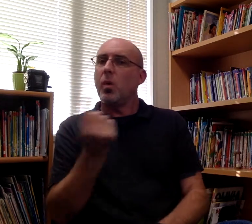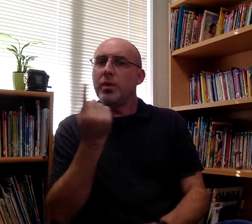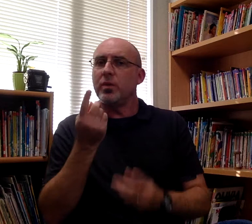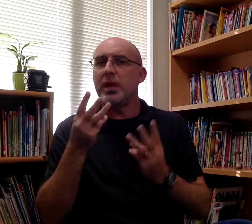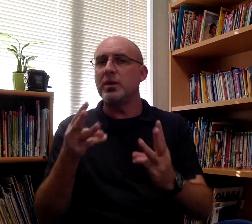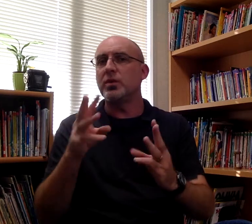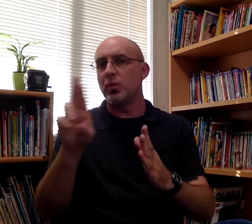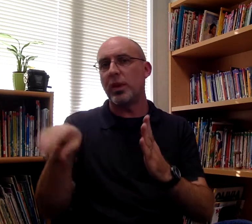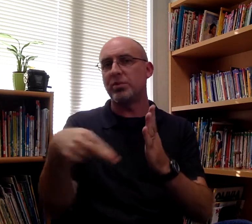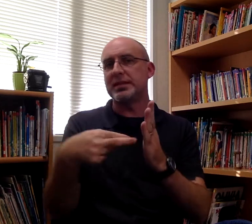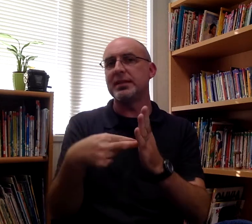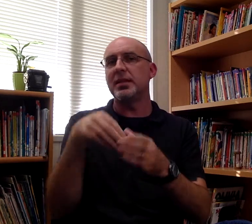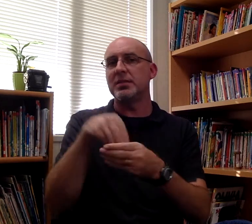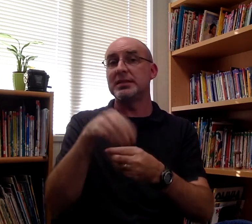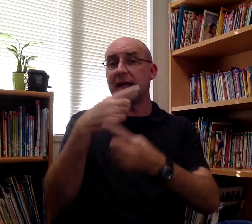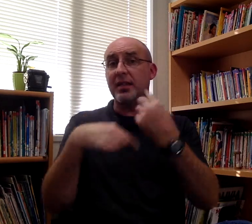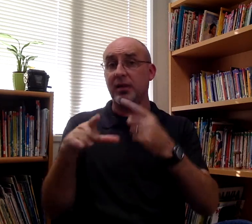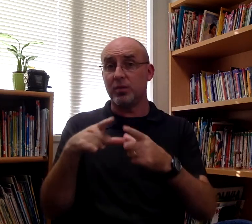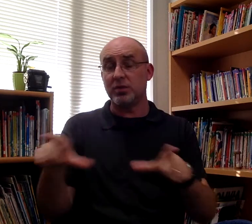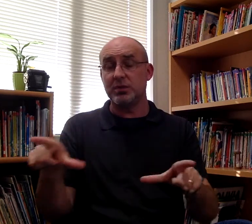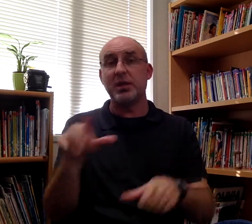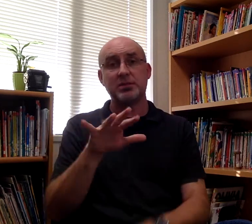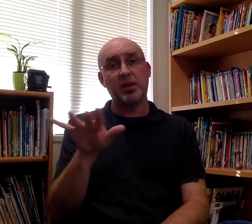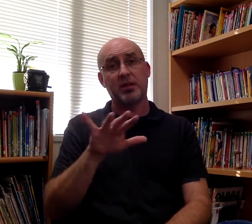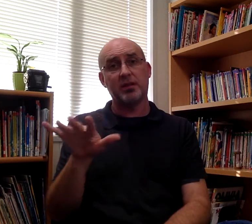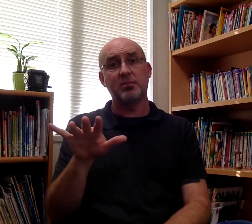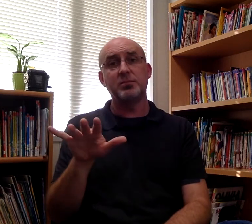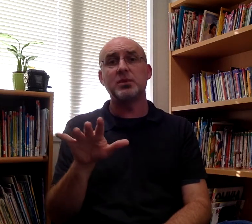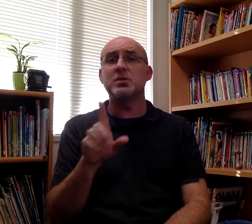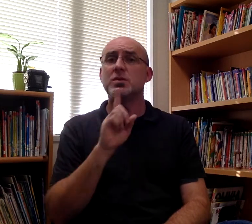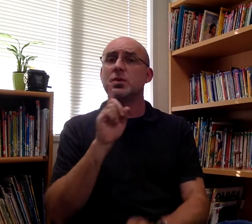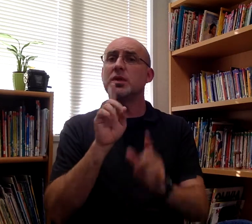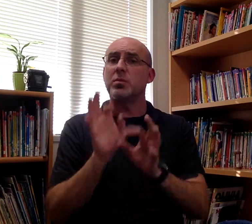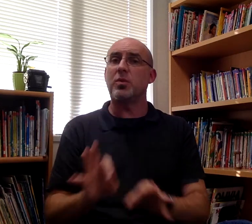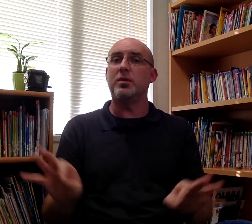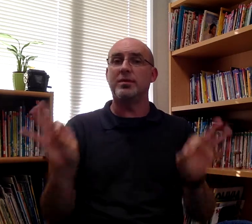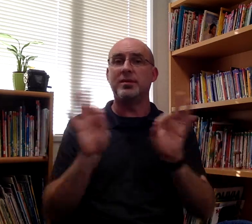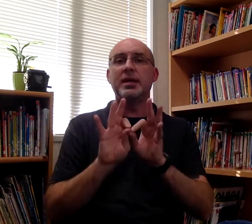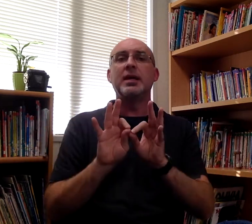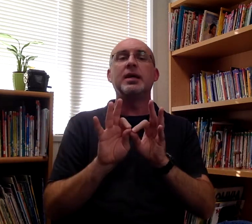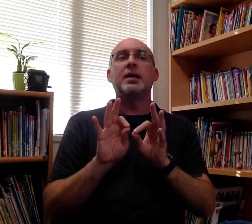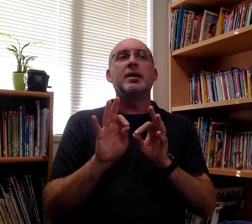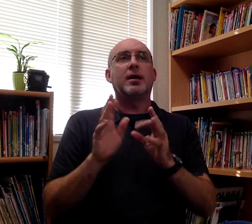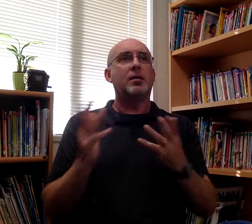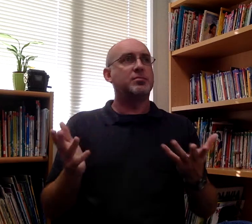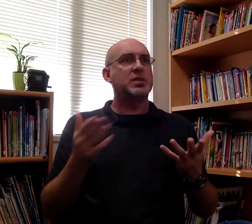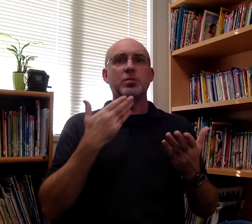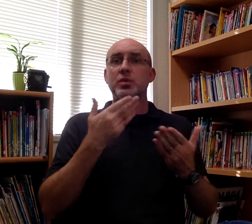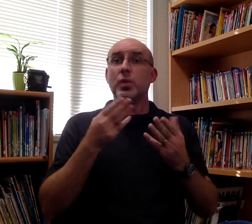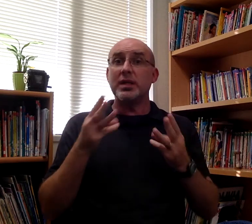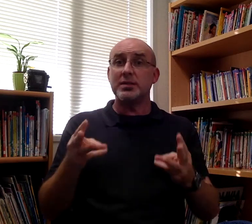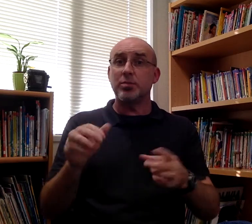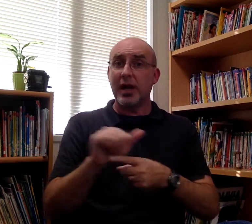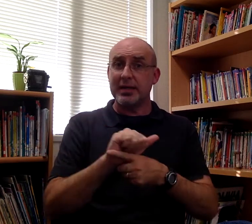only way you can represent them in sign language is by spelling them. So this is really important. Some good ways to